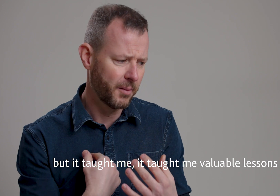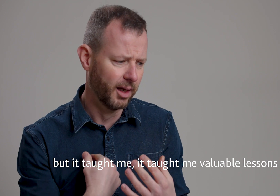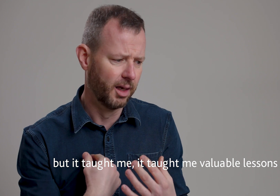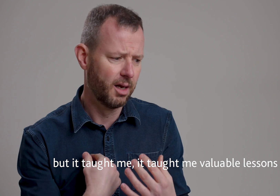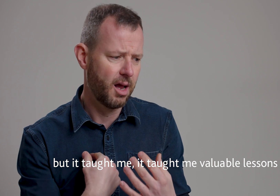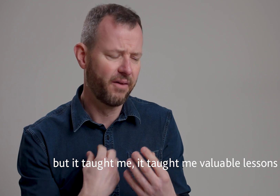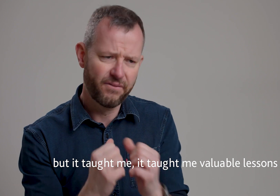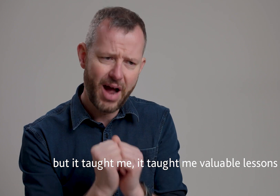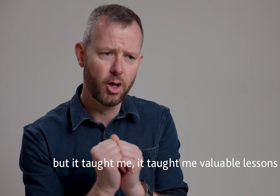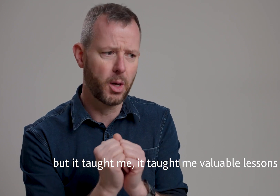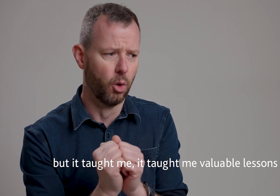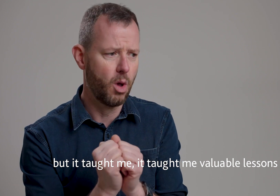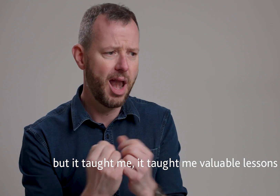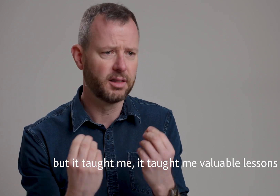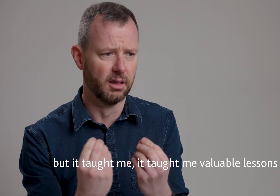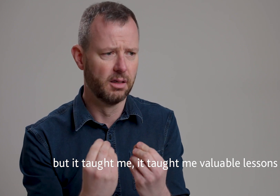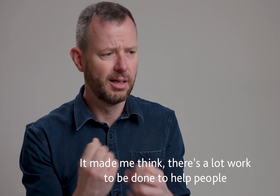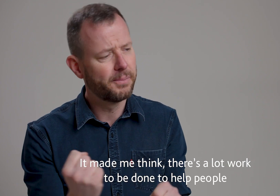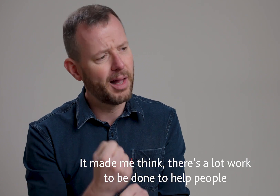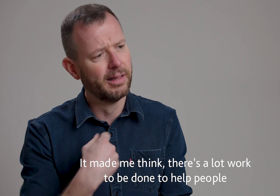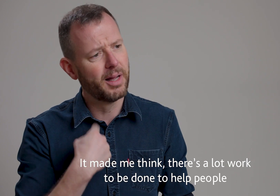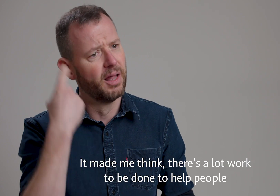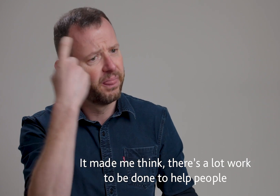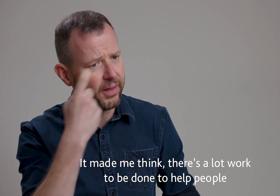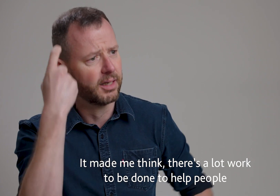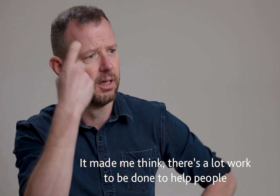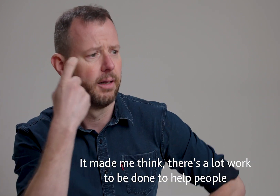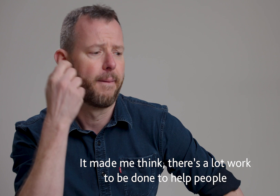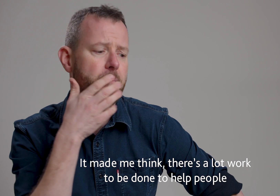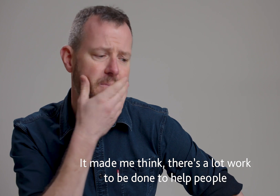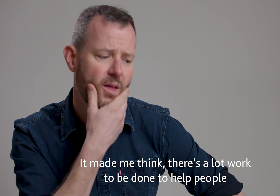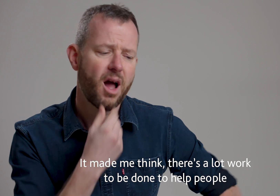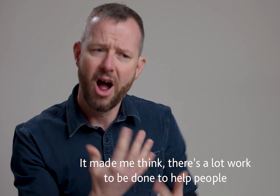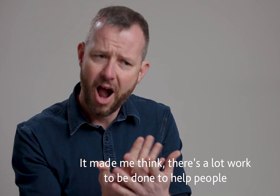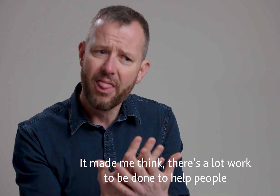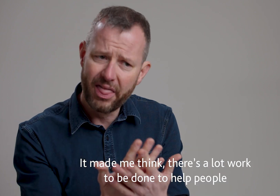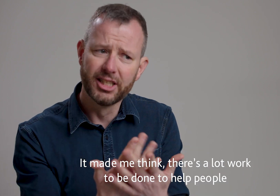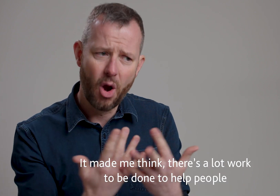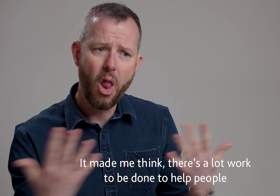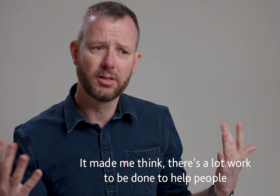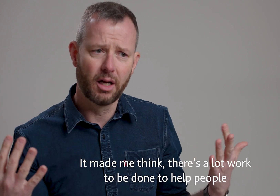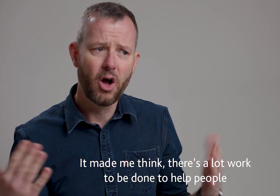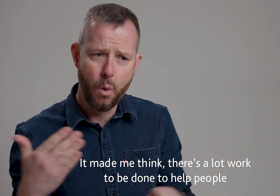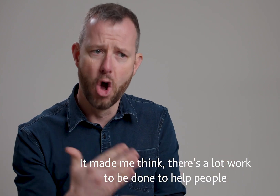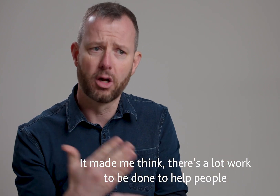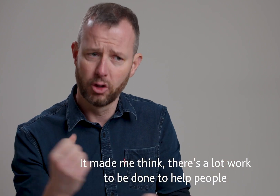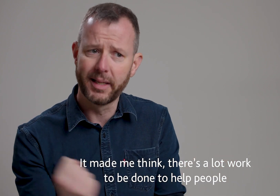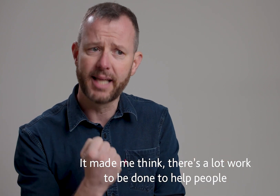it taught me a valuable lesson. Namely think there's a lot of work to be